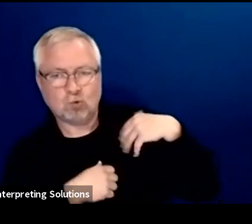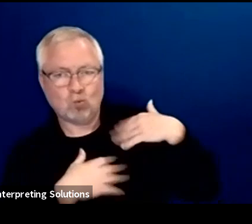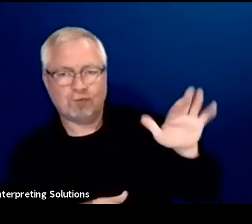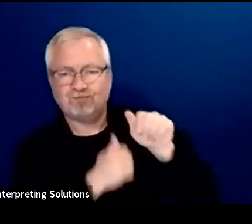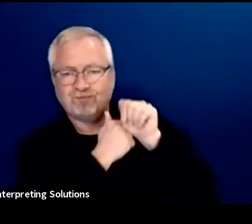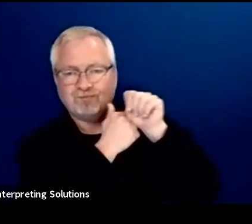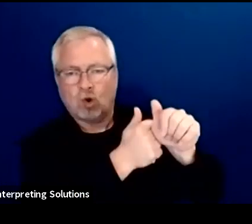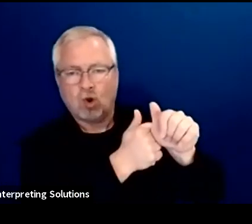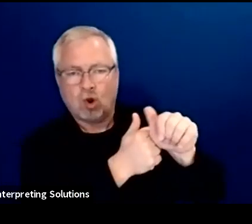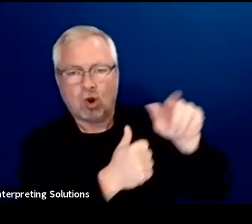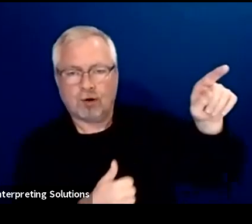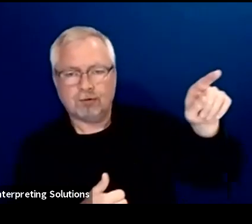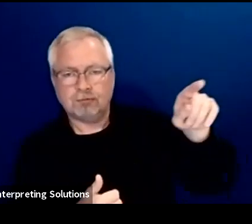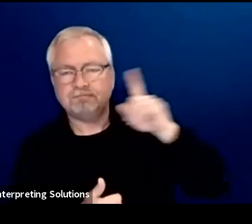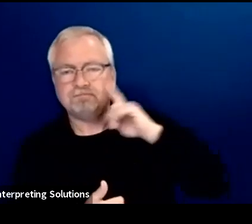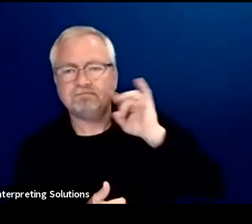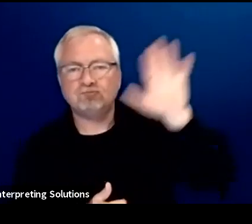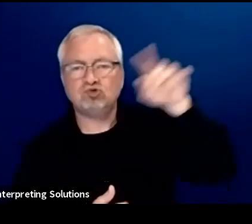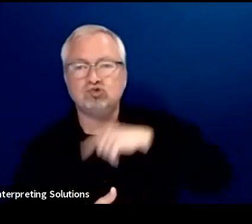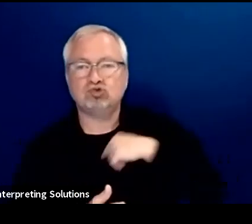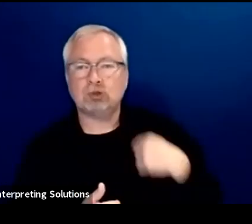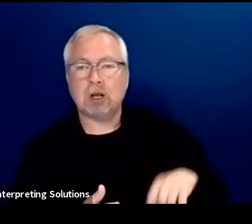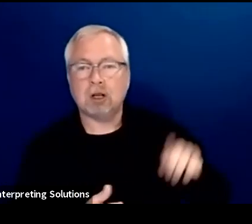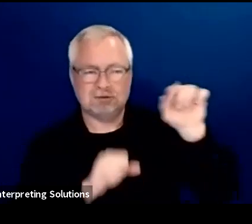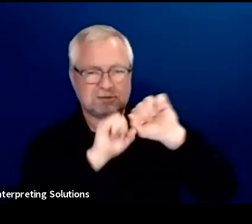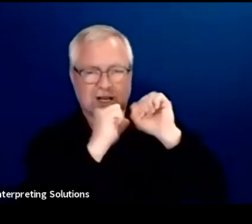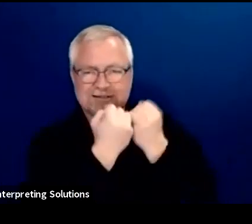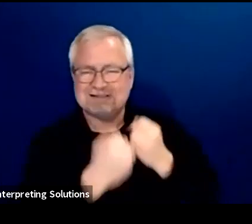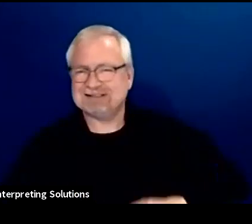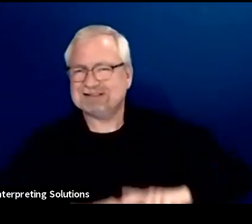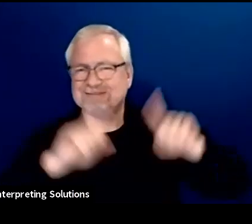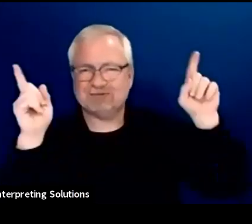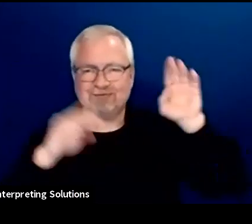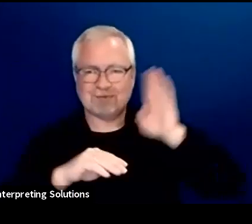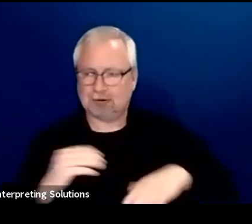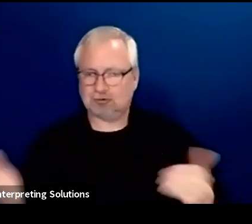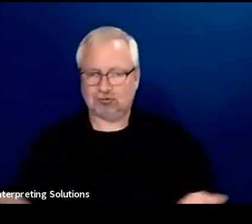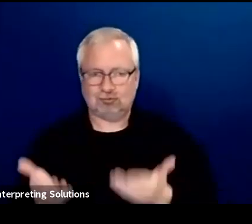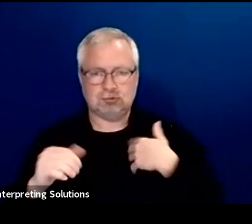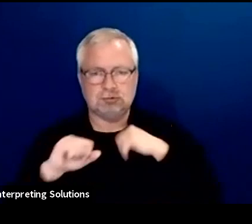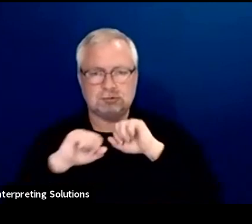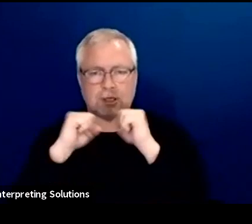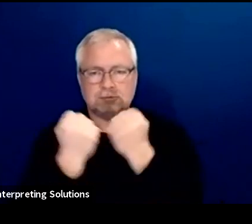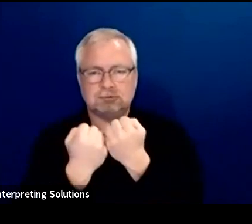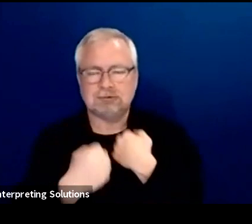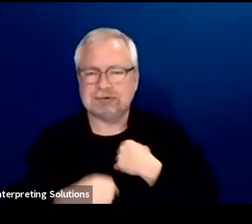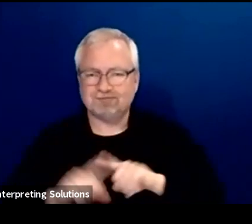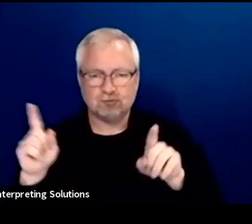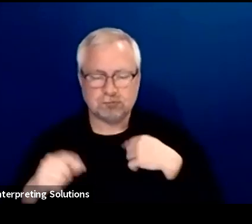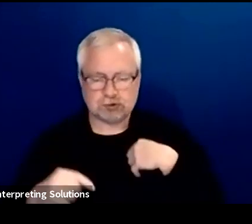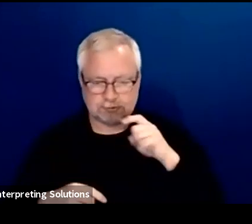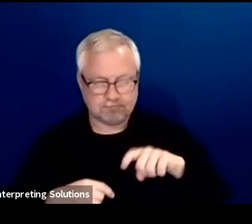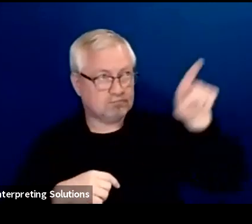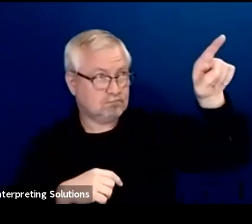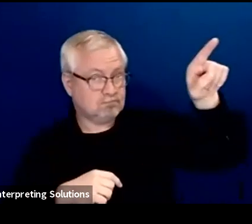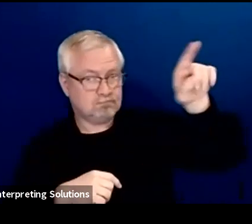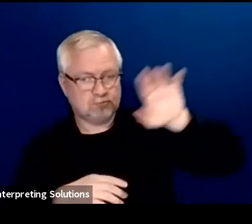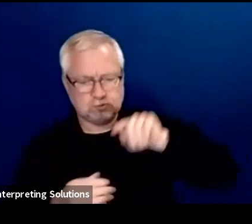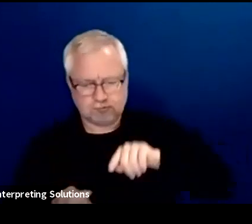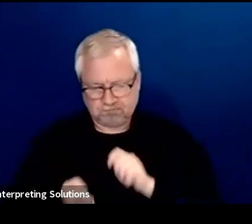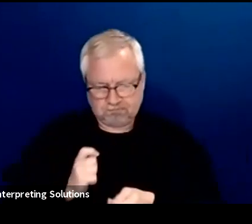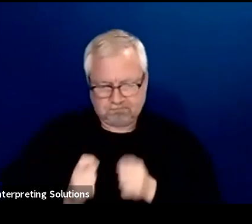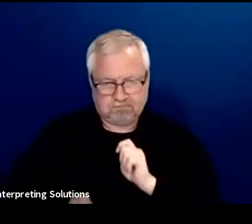society doesn't function that way. So we have to find a little more creative, innovative ways to do that. So I think what we're looking at, and again, the metric I